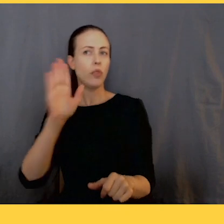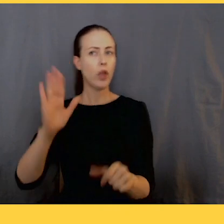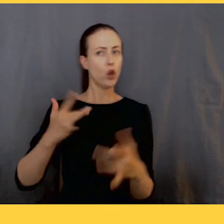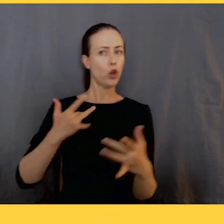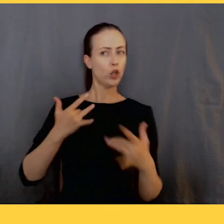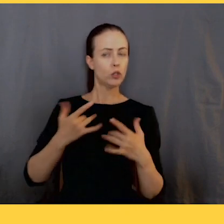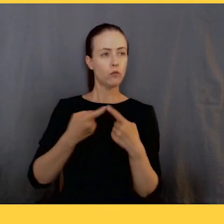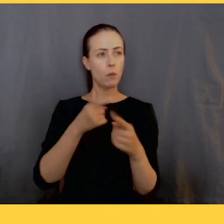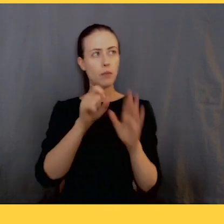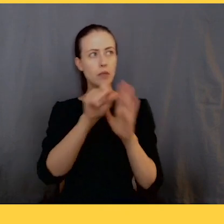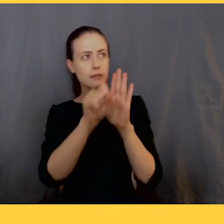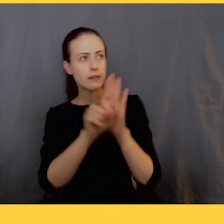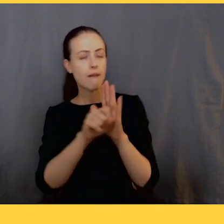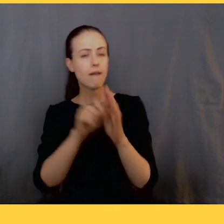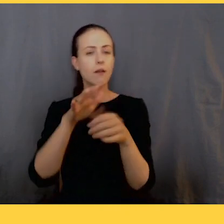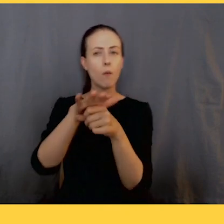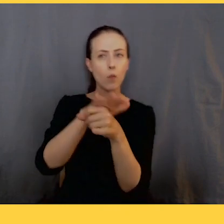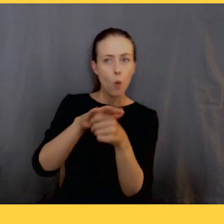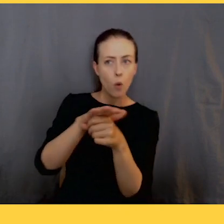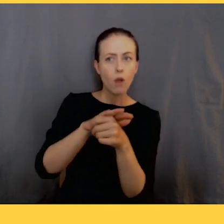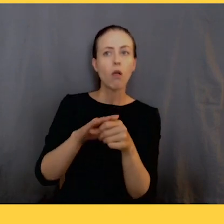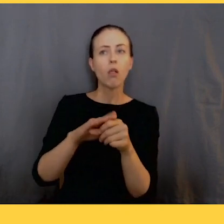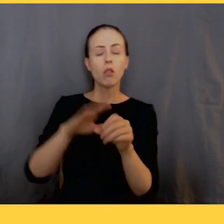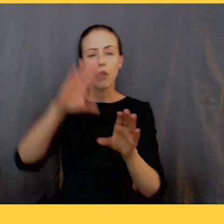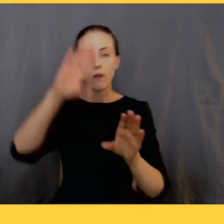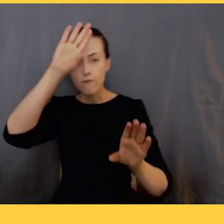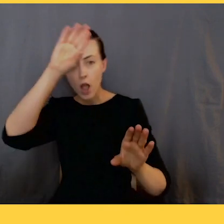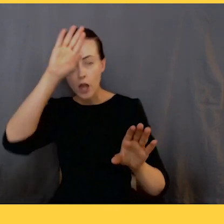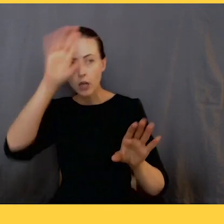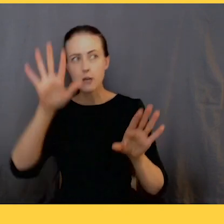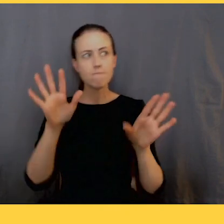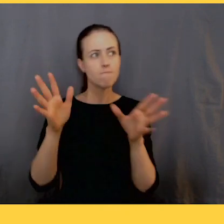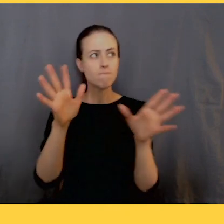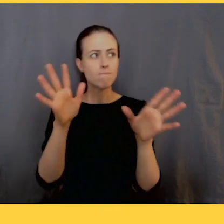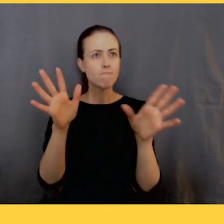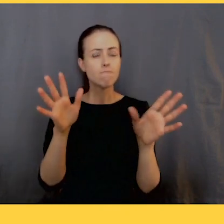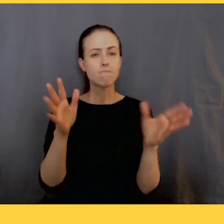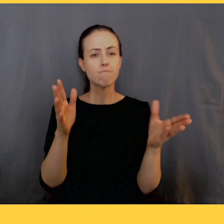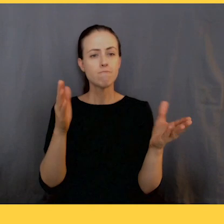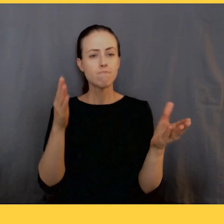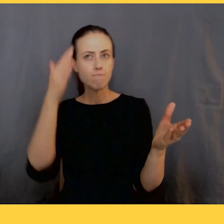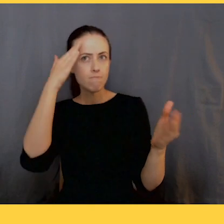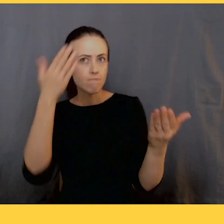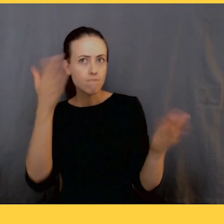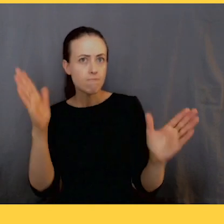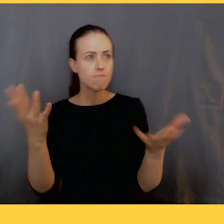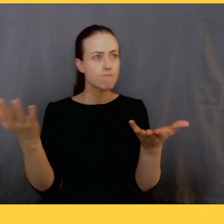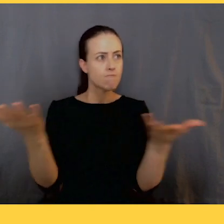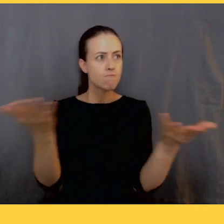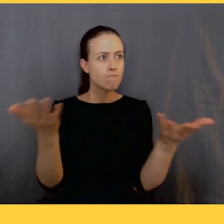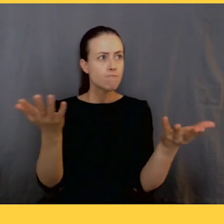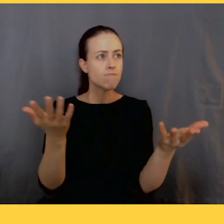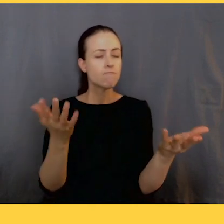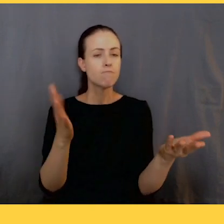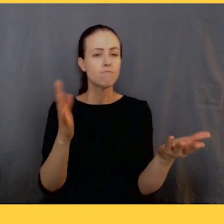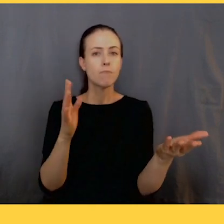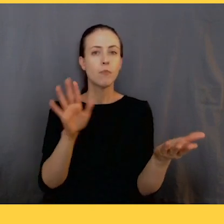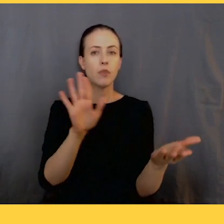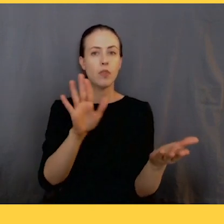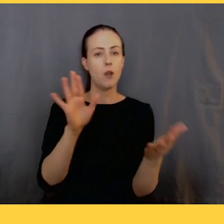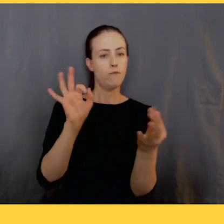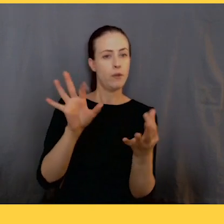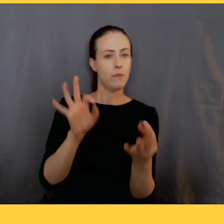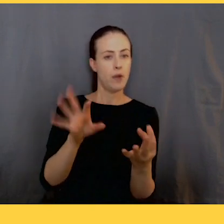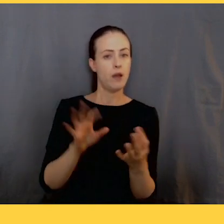to specific concerns that are from the state, local fire authorities, or emergency management personnel or law enforcement regarding